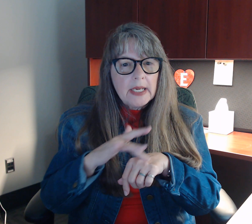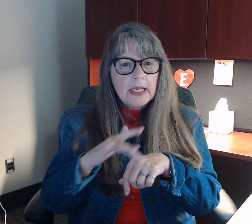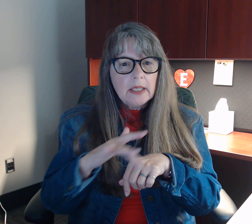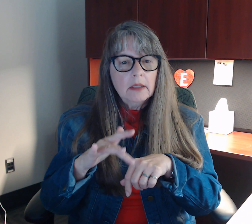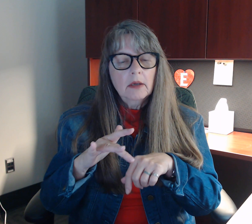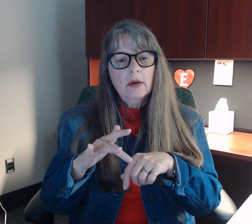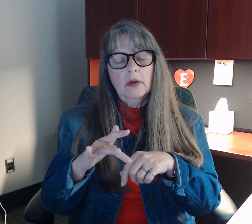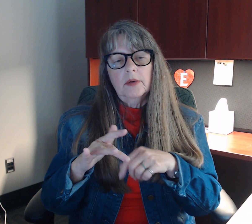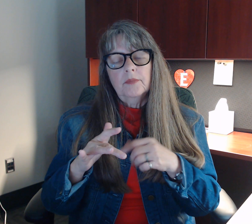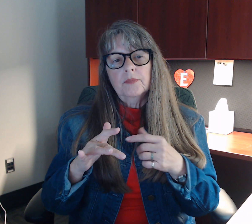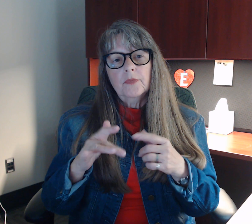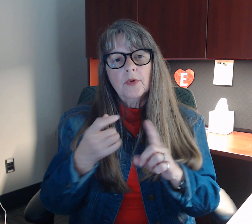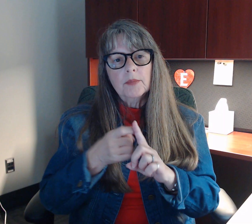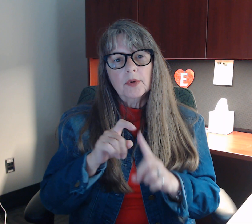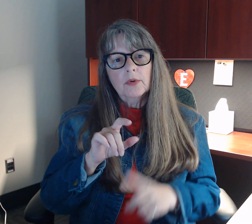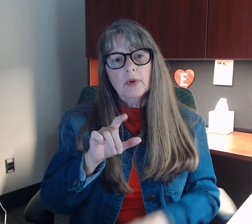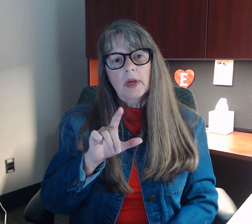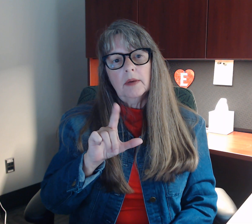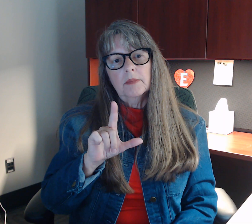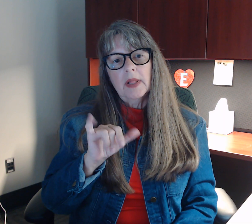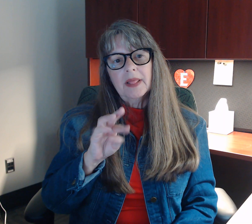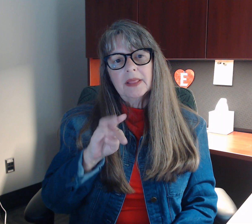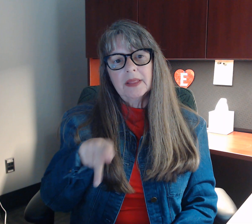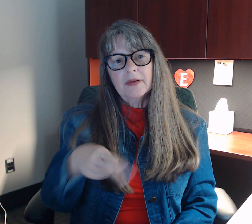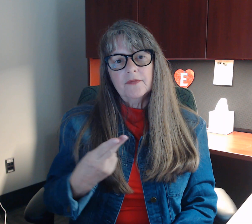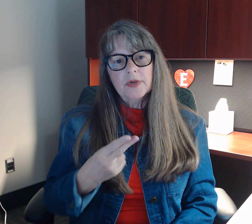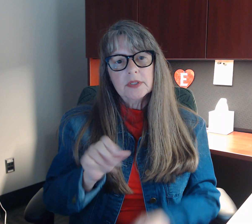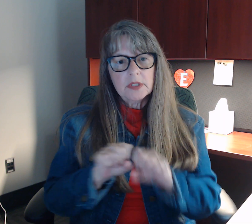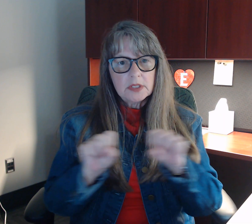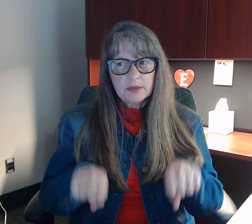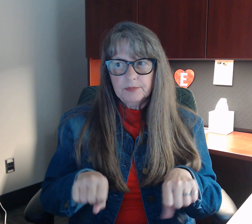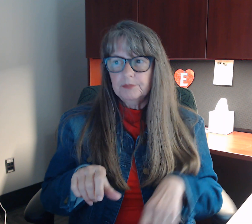draining from your lymph system.